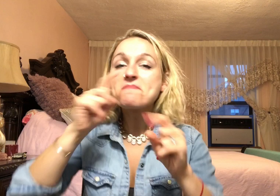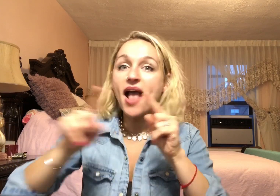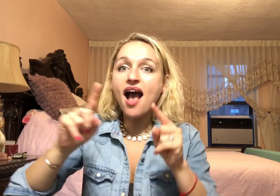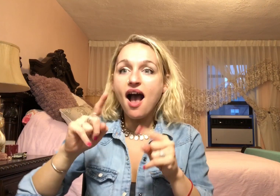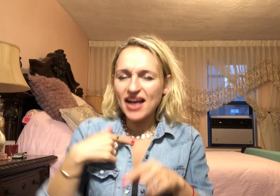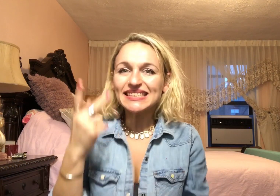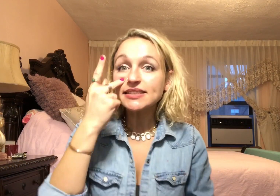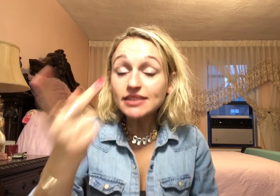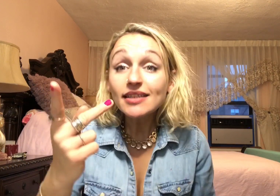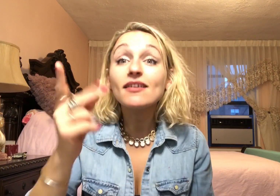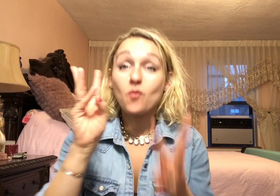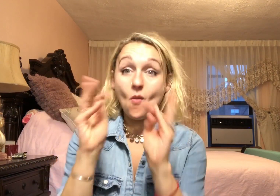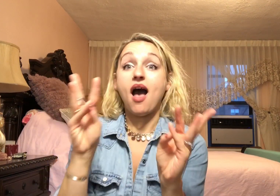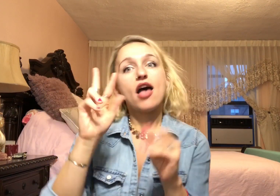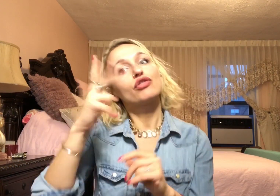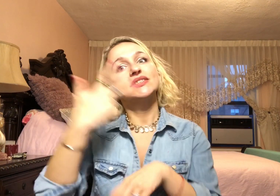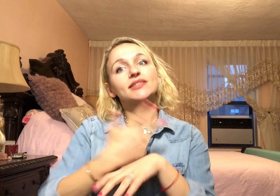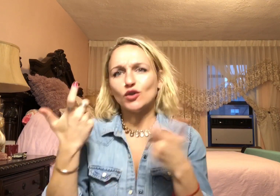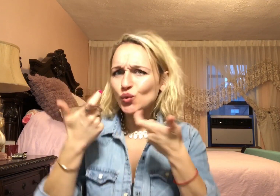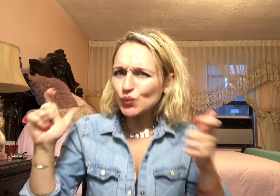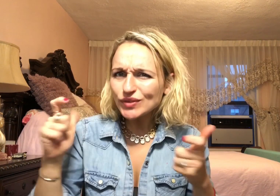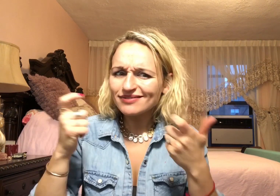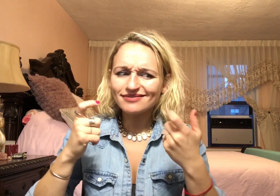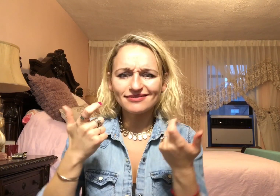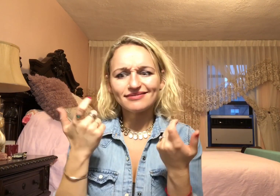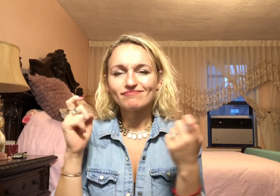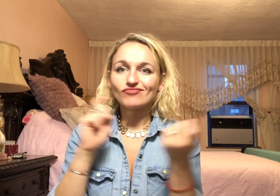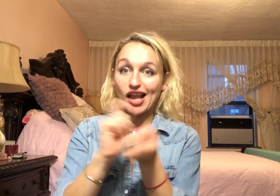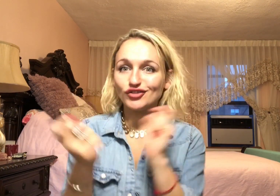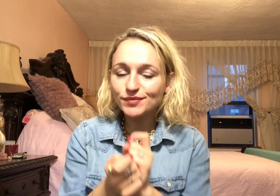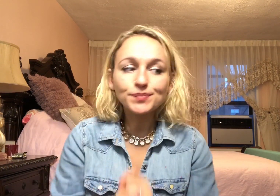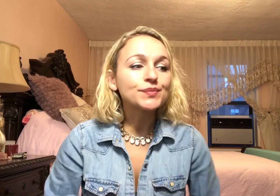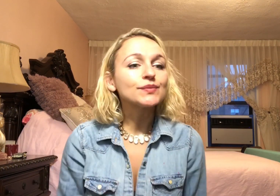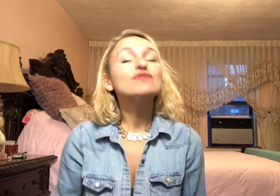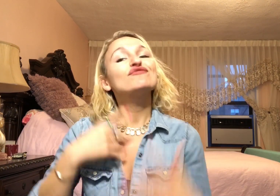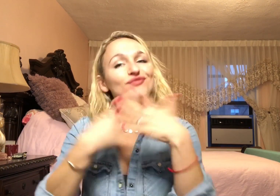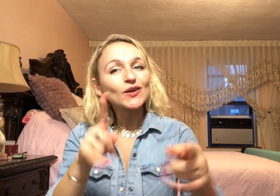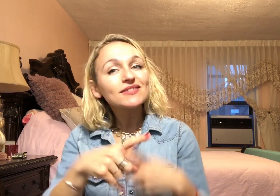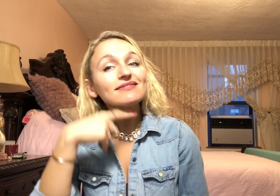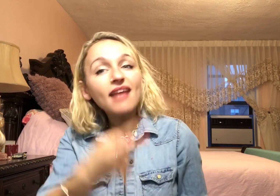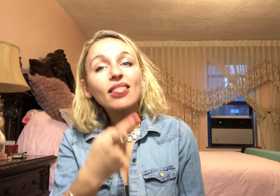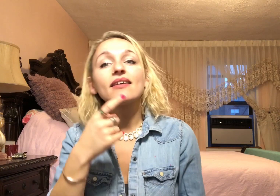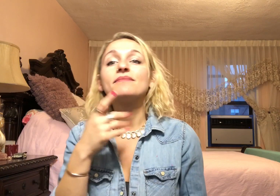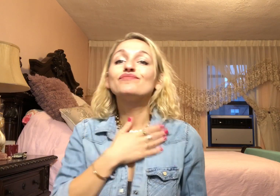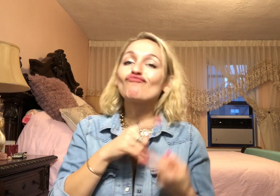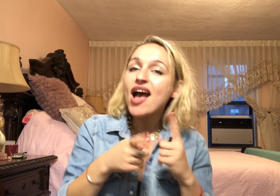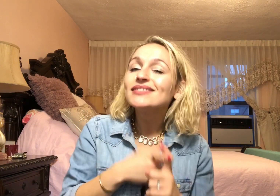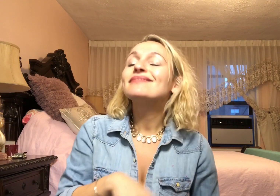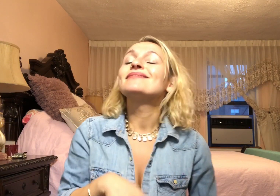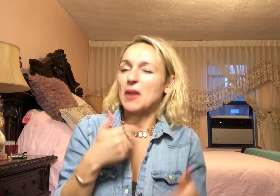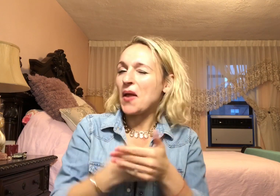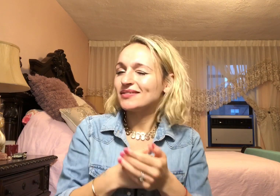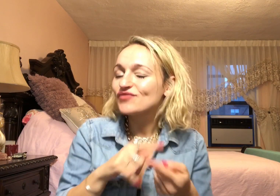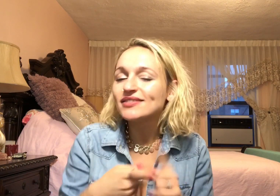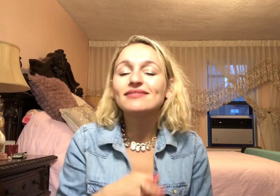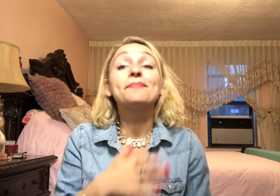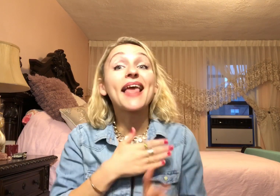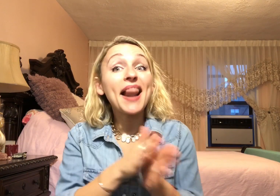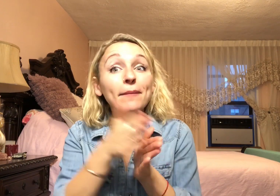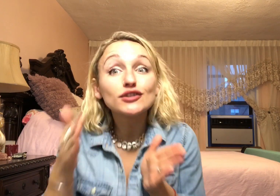hard work. But on the third day, I did notice a huge change, and I was amazed. I started telling my close friends, my